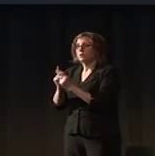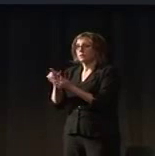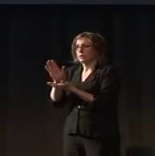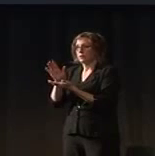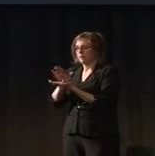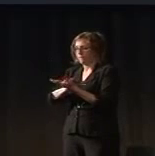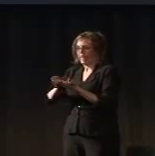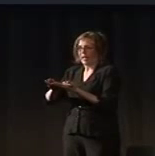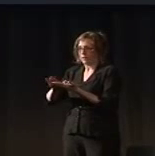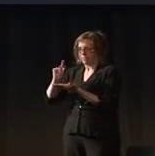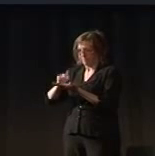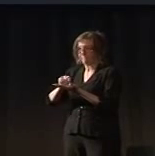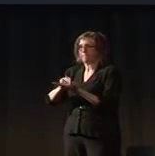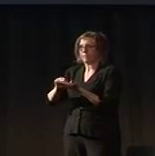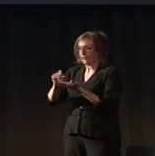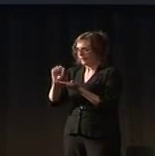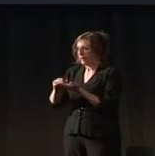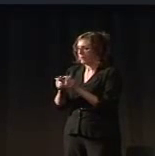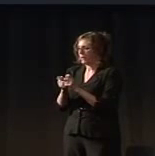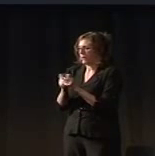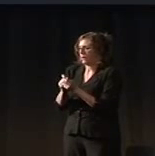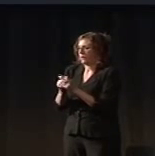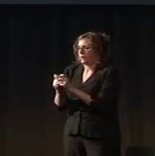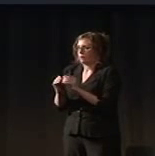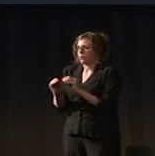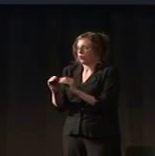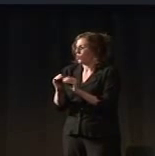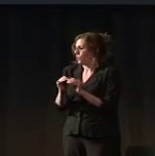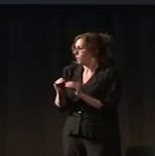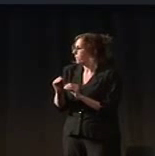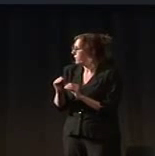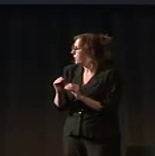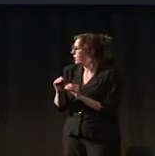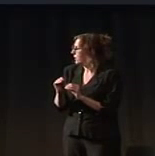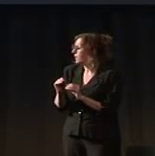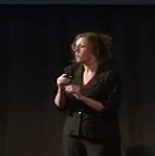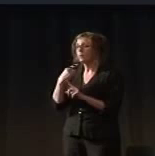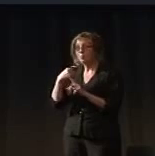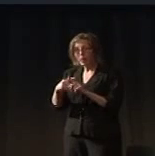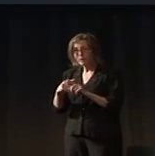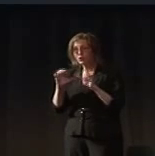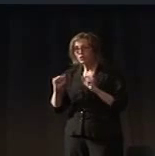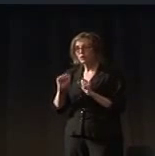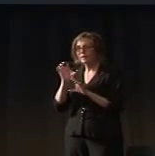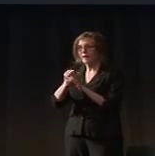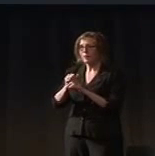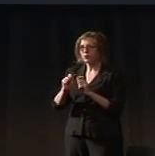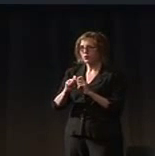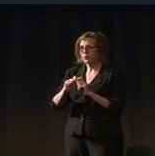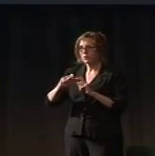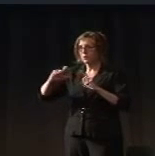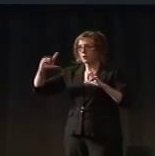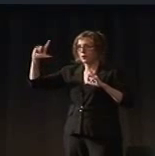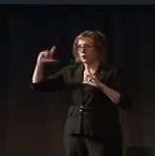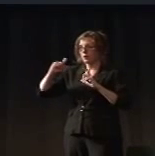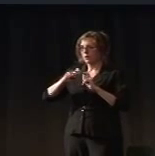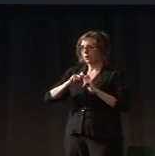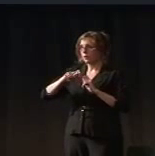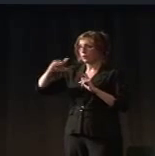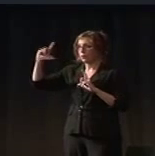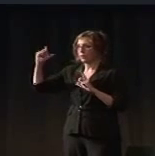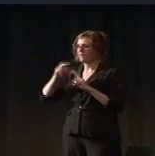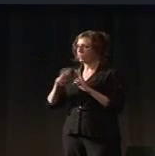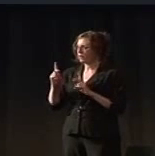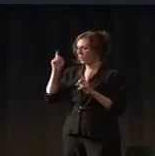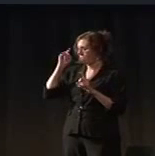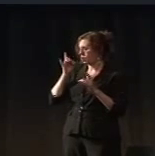inscriptions, could be made to move. And in fact, they could capture scale in a remarkably efficient way. If one